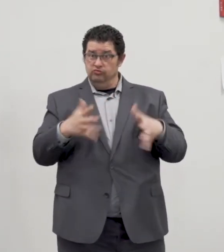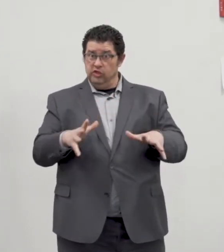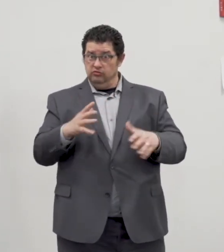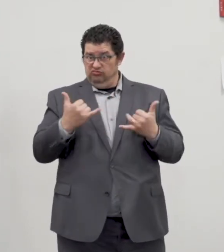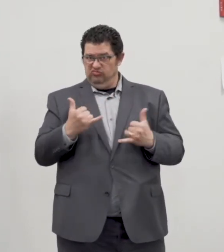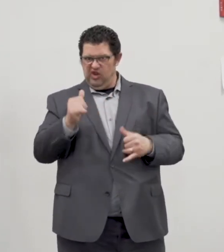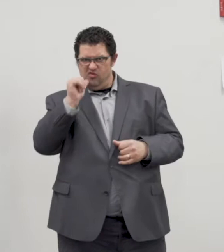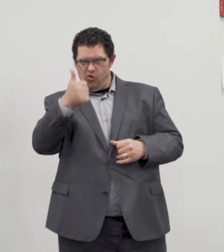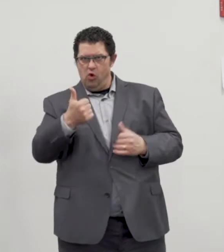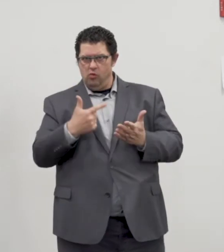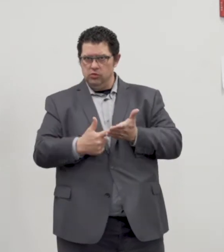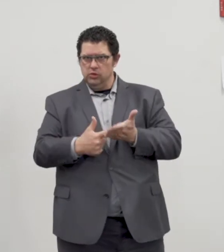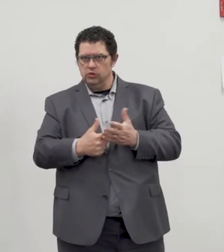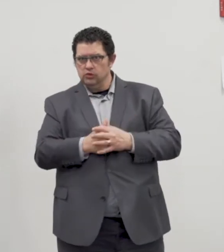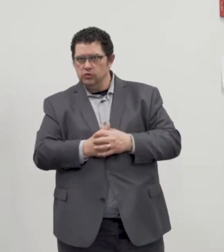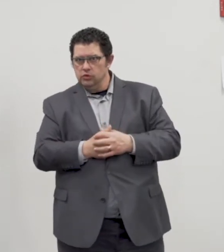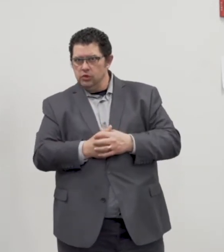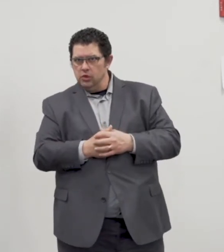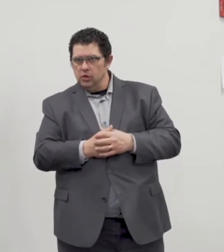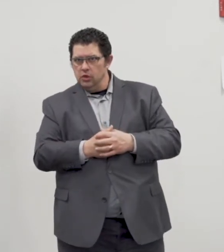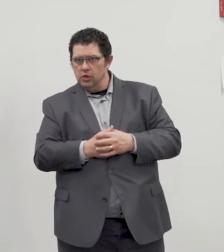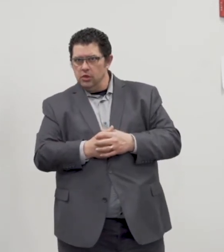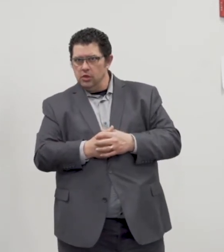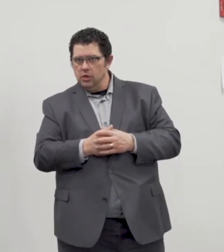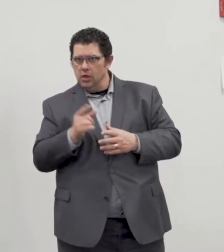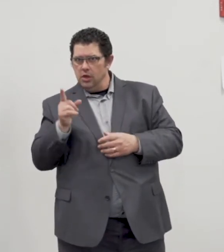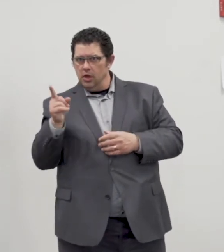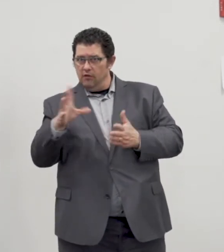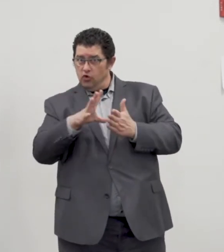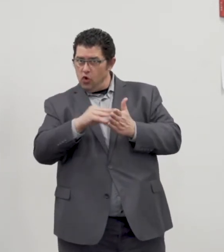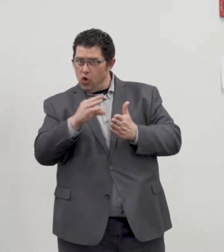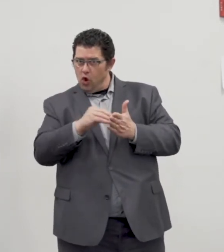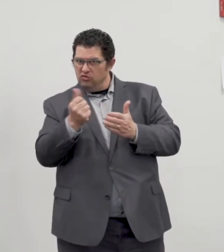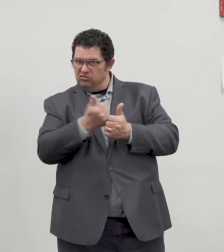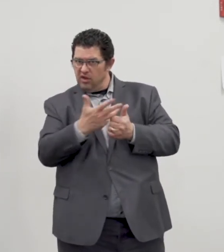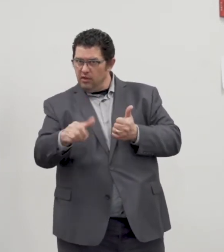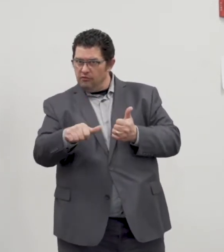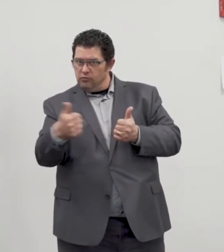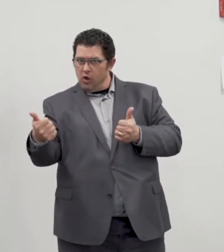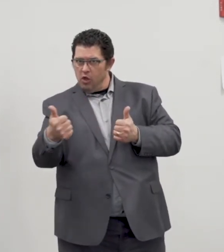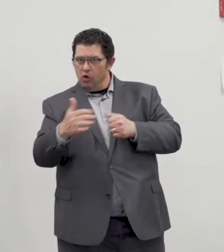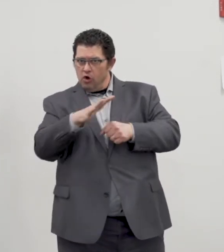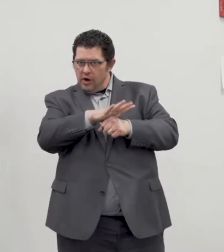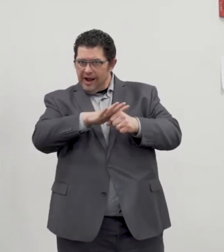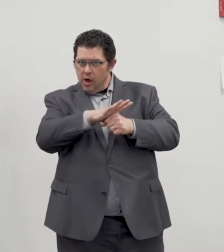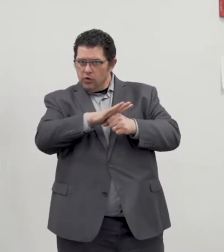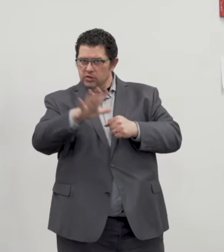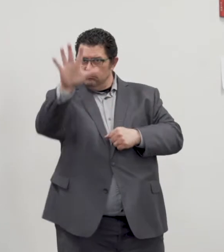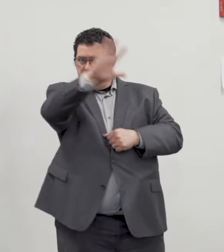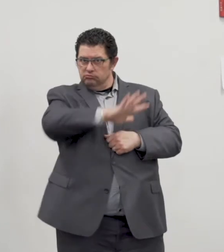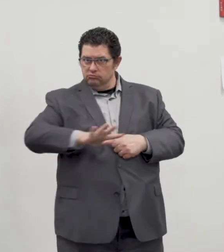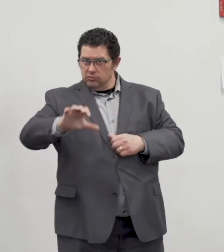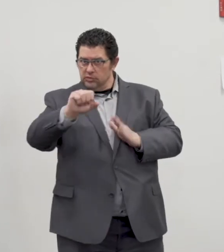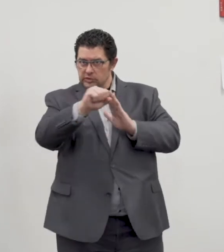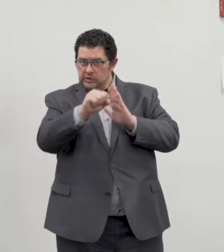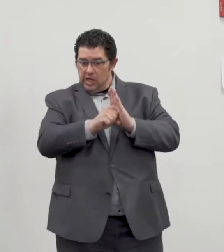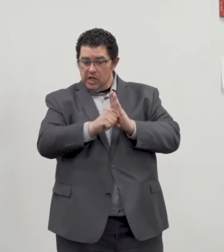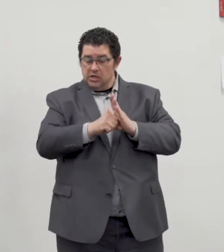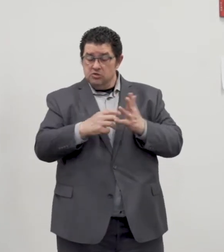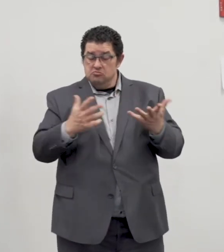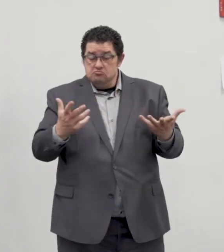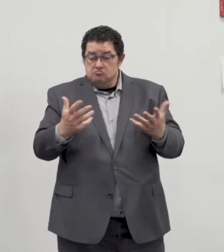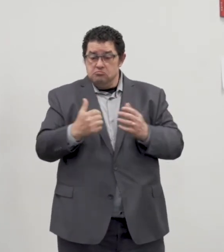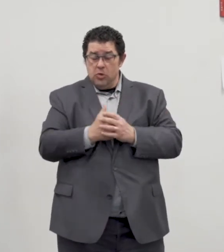hasn't been that long, but have you learned anything from some of the other counties around the state? The biggest lesson is that there is not